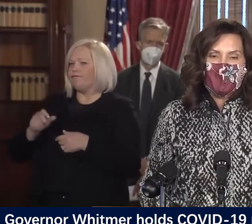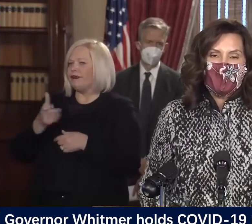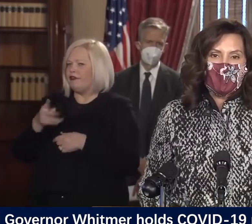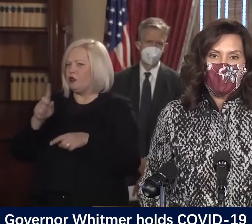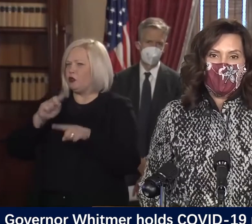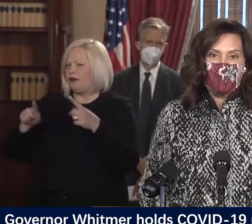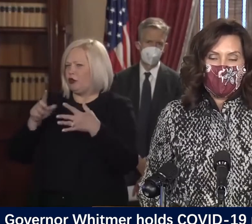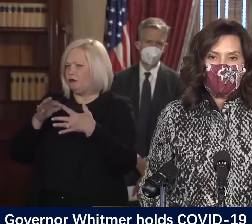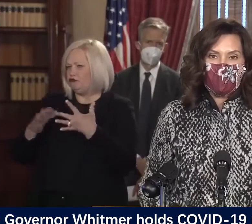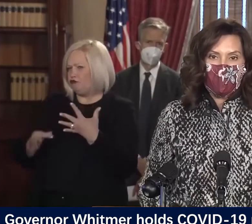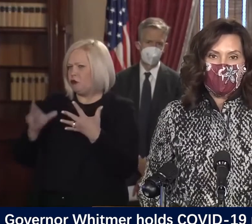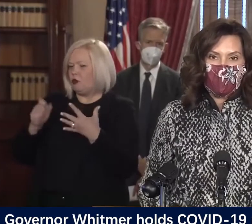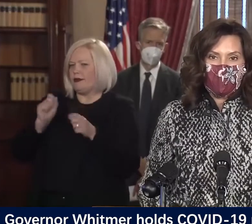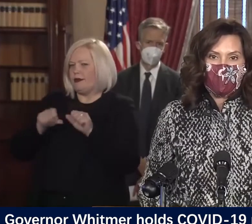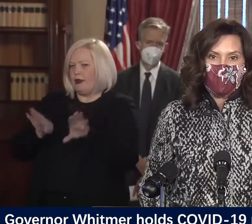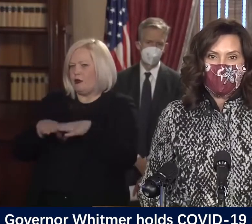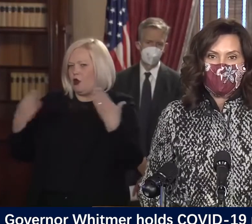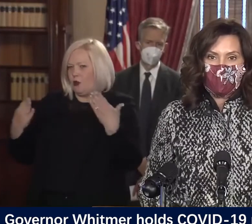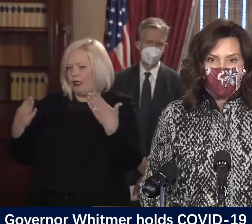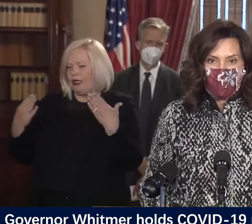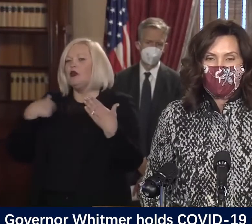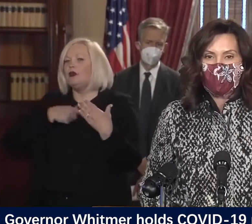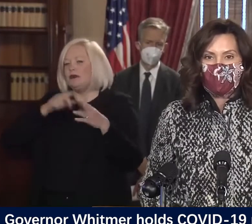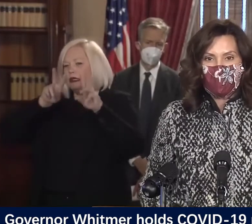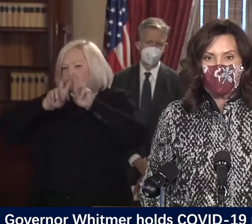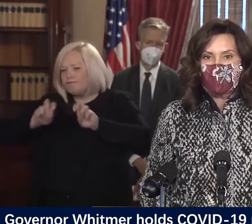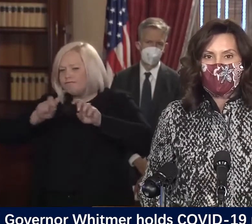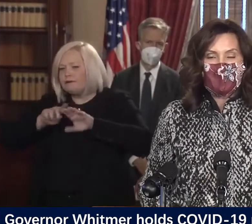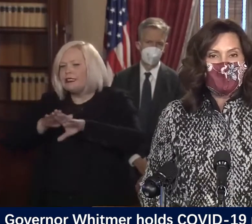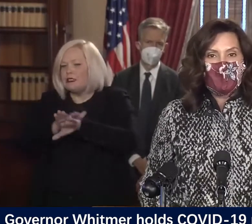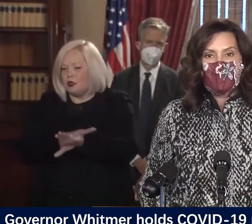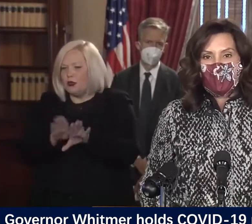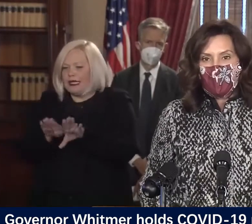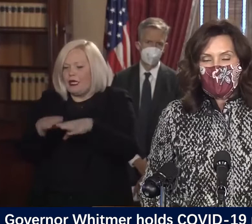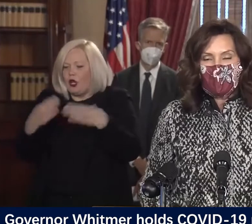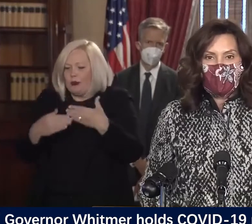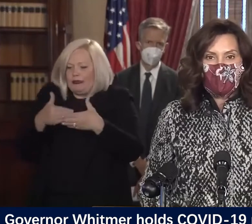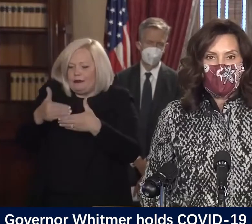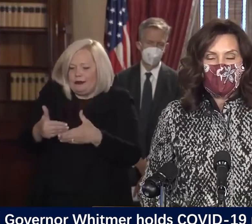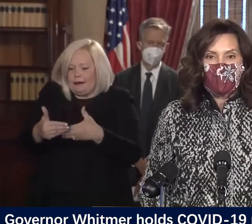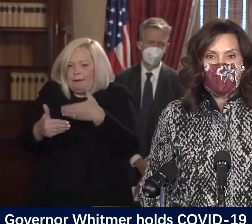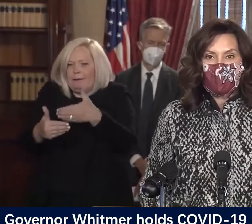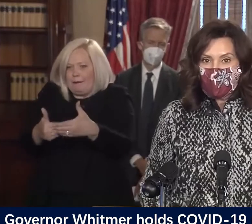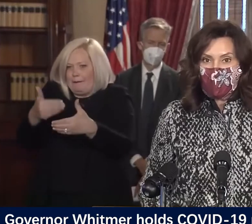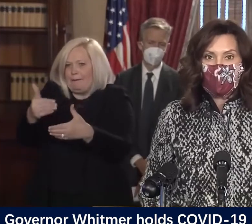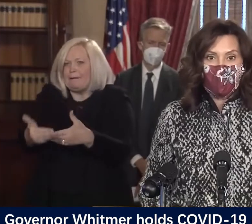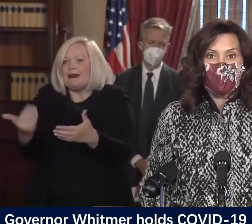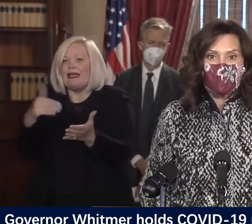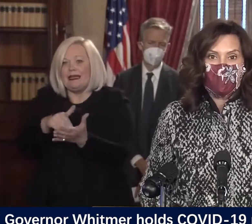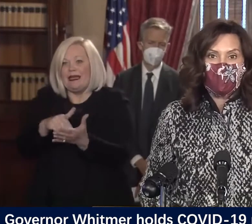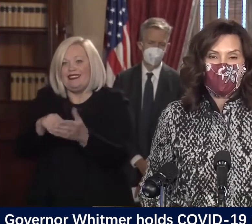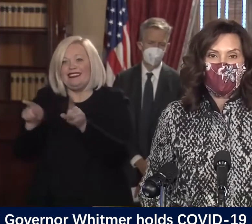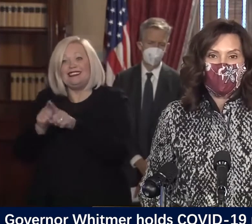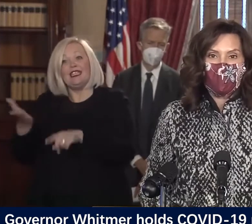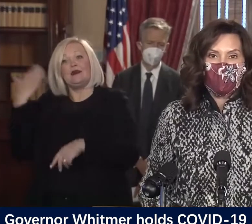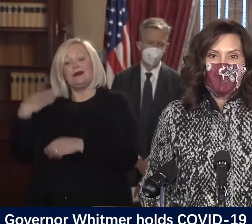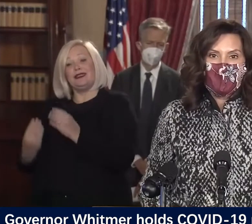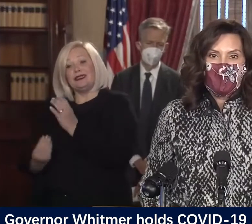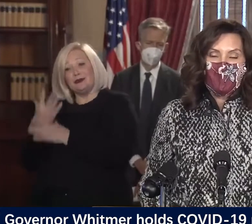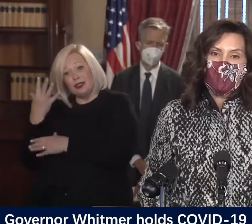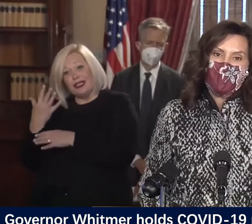think that we will have to look at this as incremental, simply the re-engagement, like how we did in the